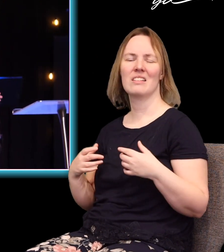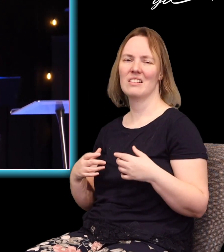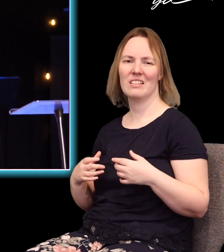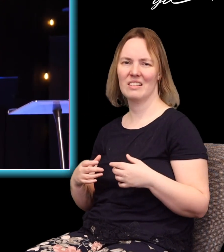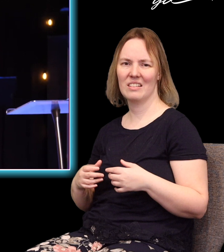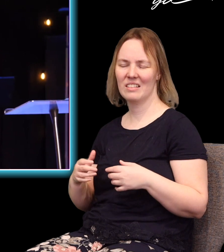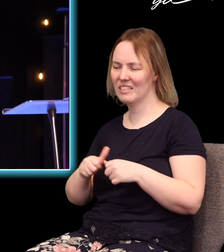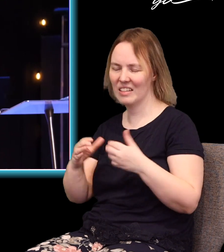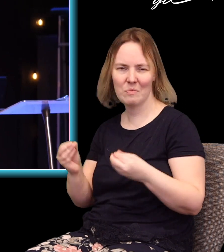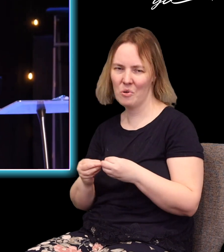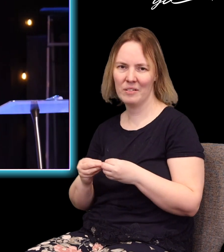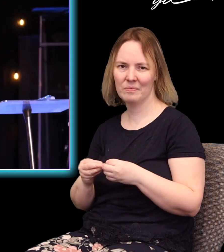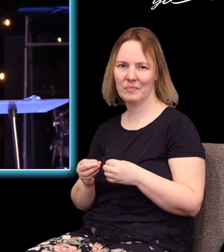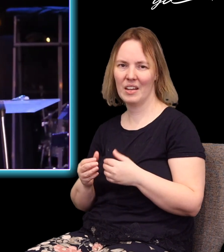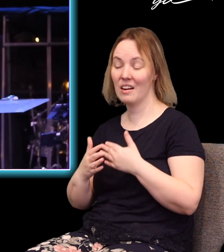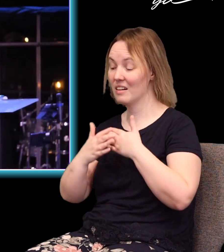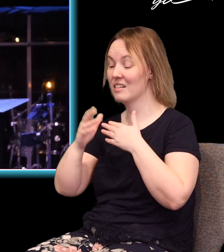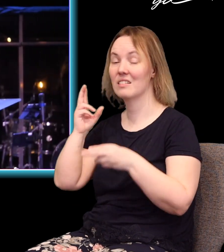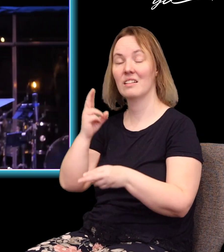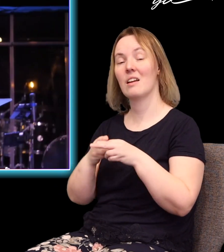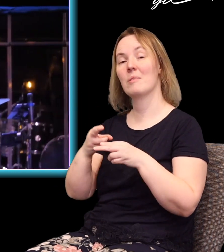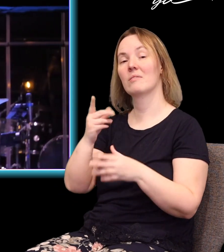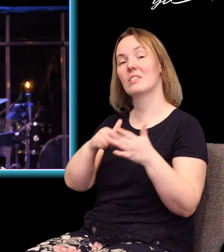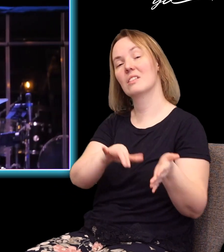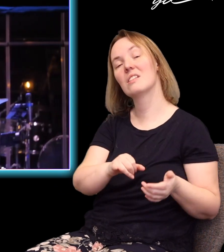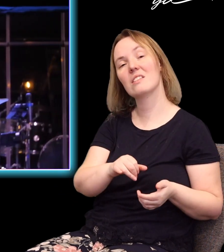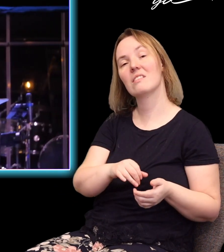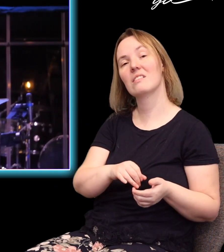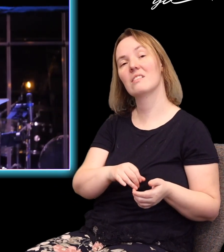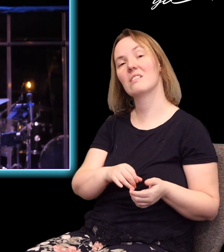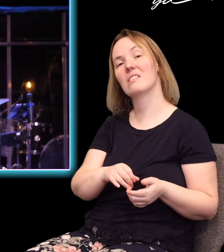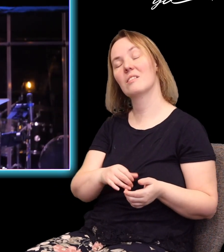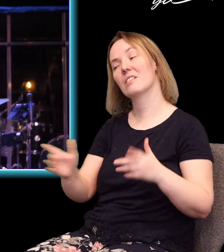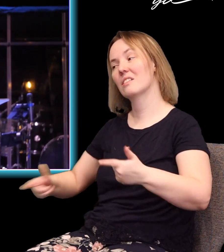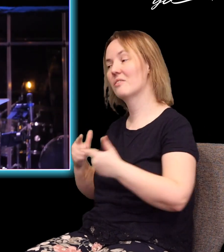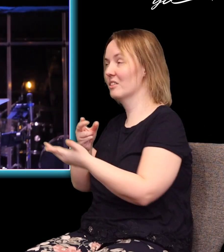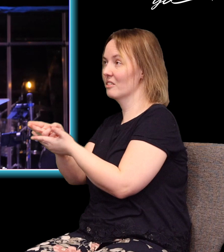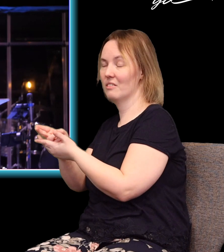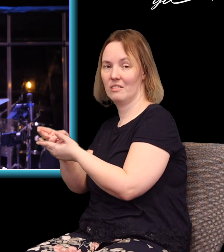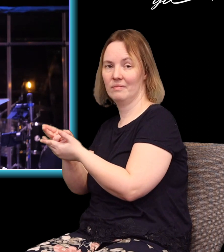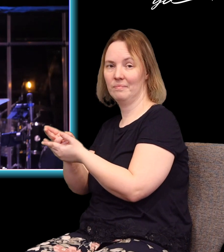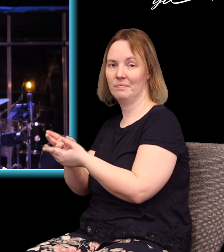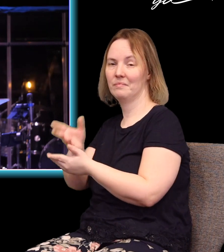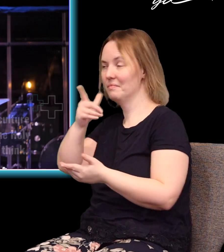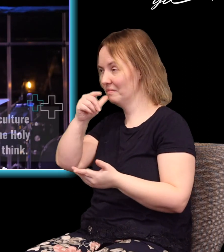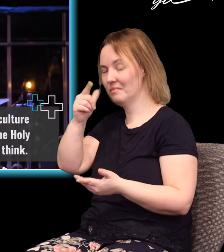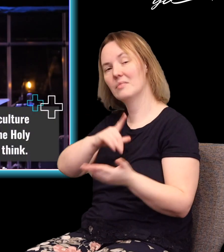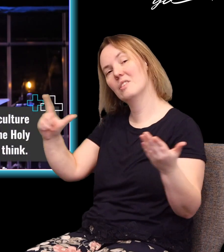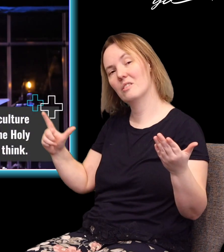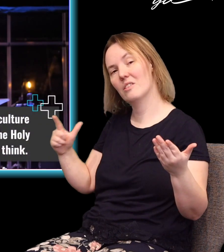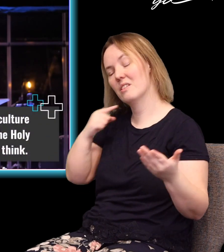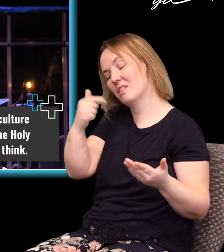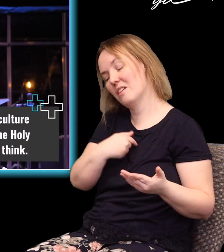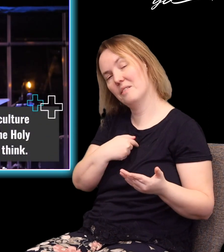to call it what it is, and I'm going to live in the truth of who the Lord says I am. He says, be inwardly transformed by the Holy